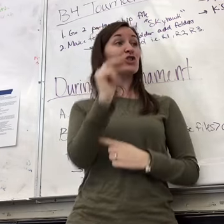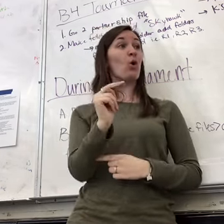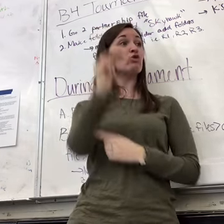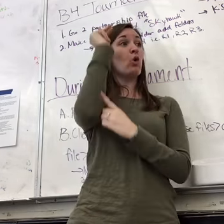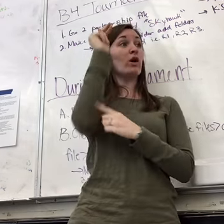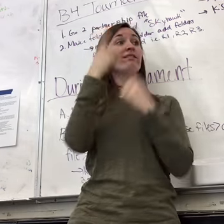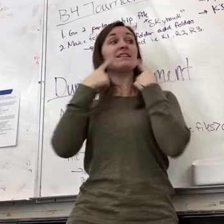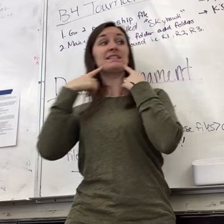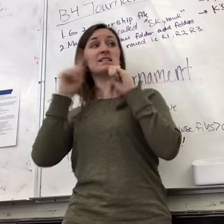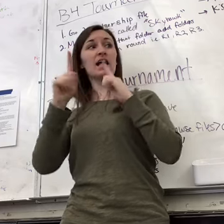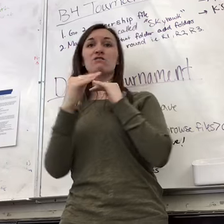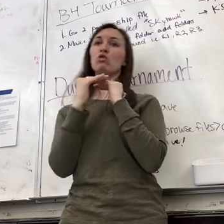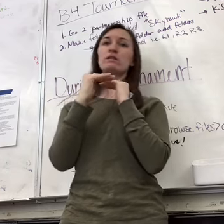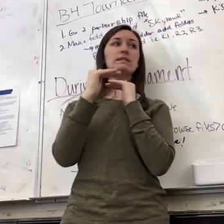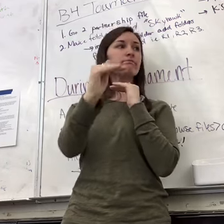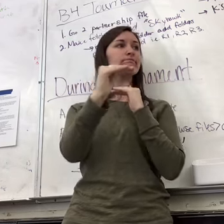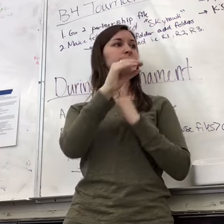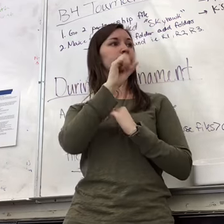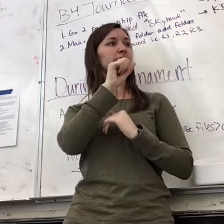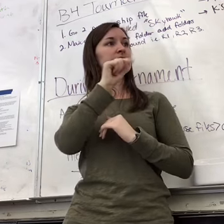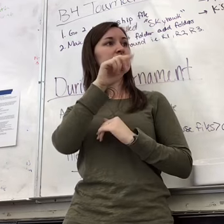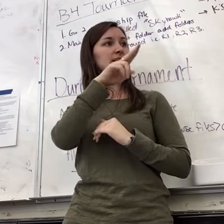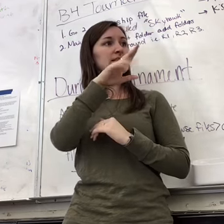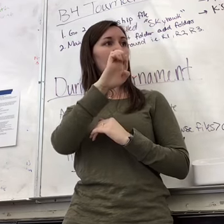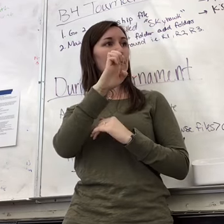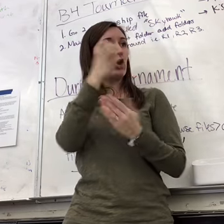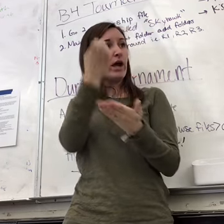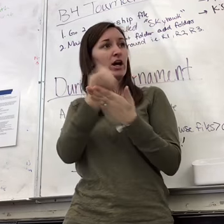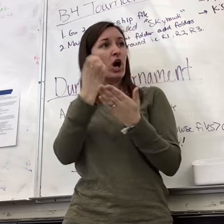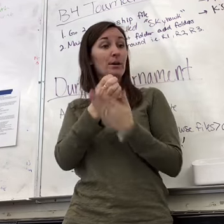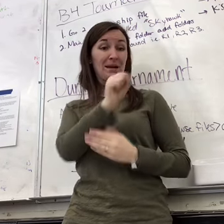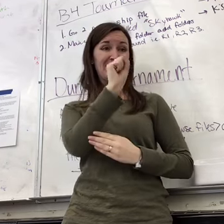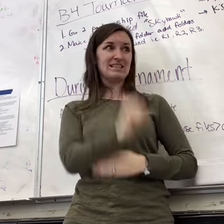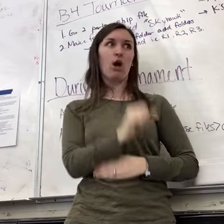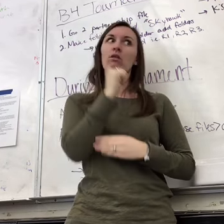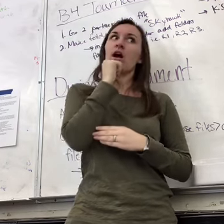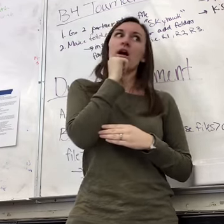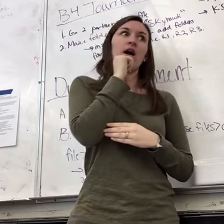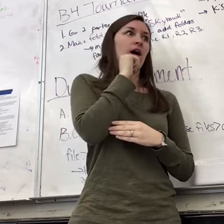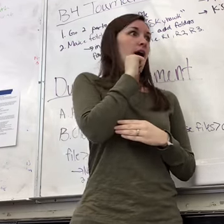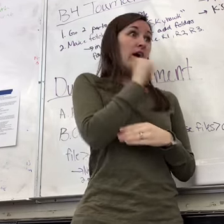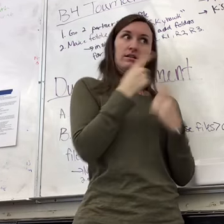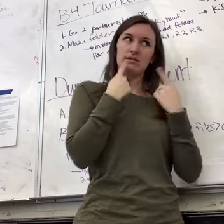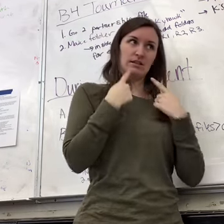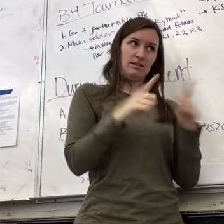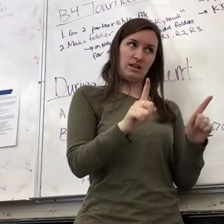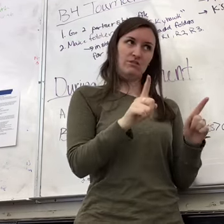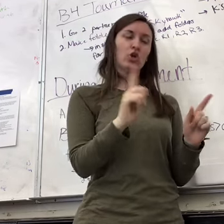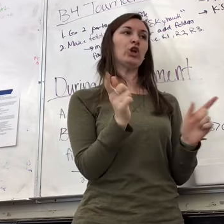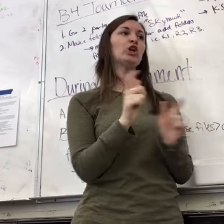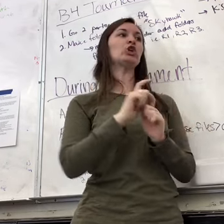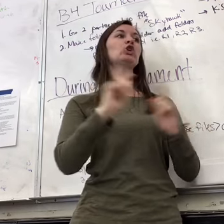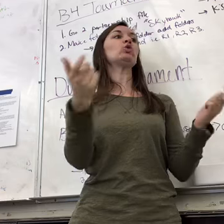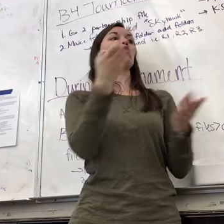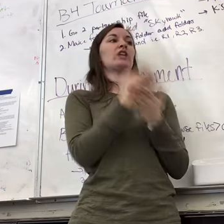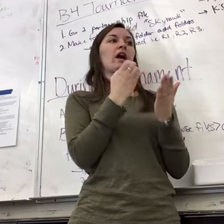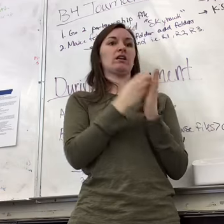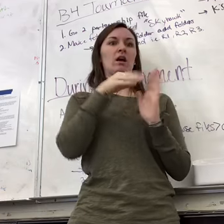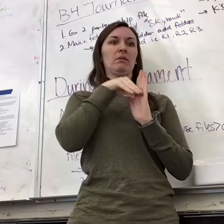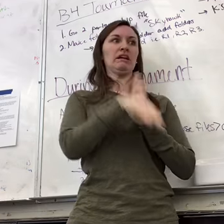the economy. South, unsuccessful, causes massive economic distress. And also, if you think about like Sherman's March to the Sea,